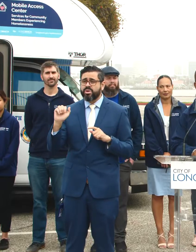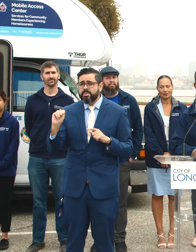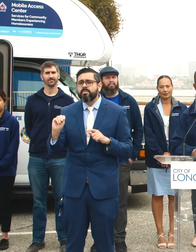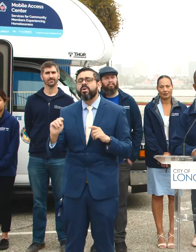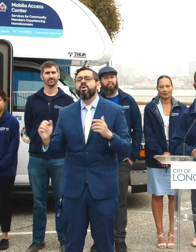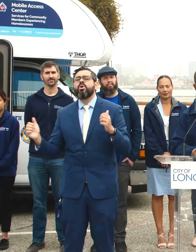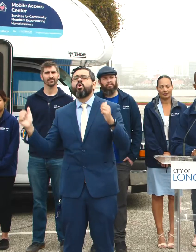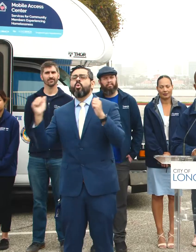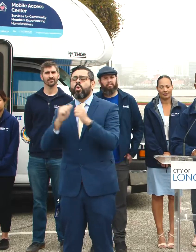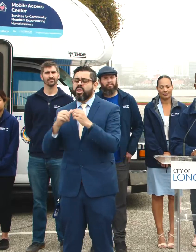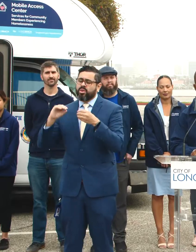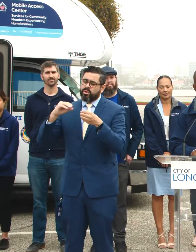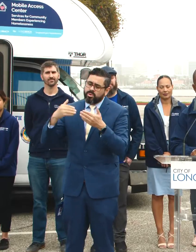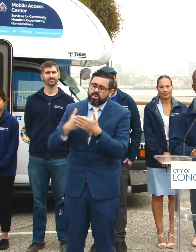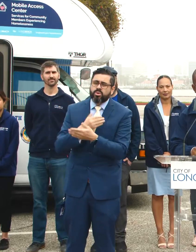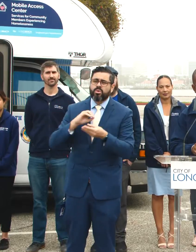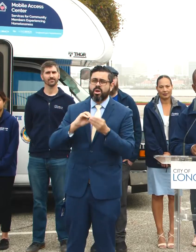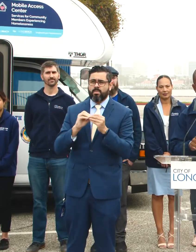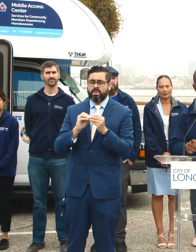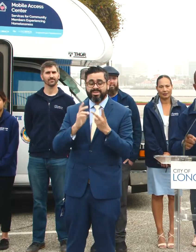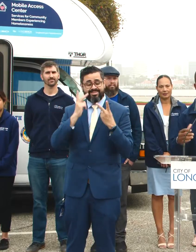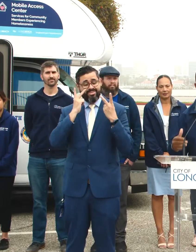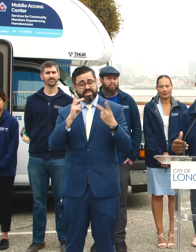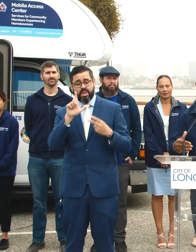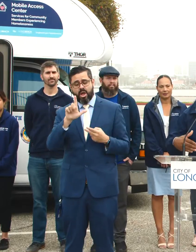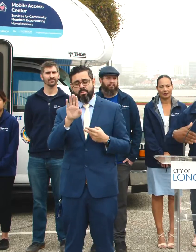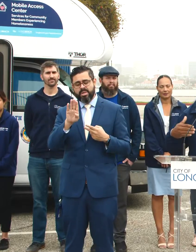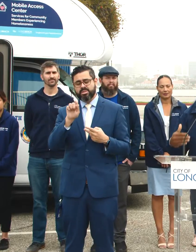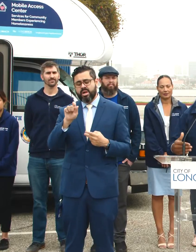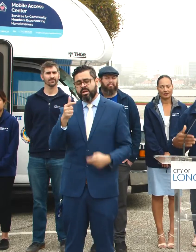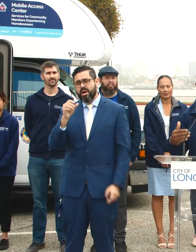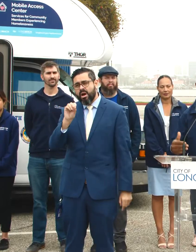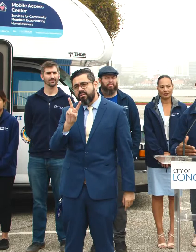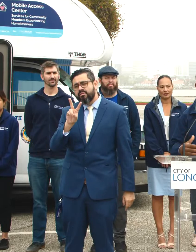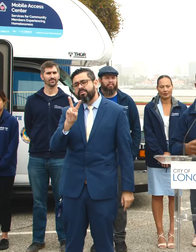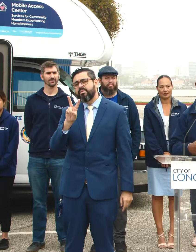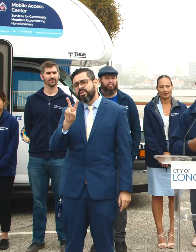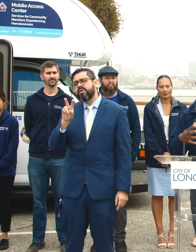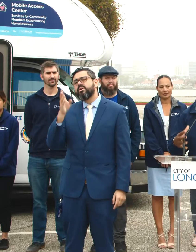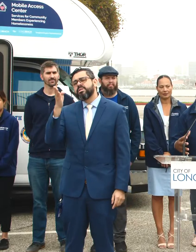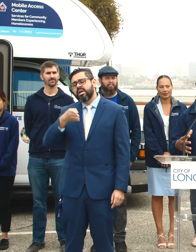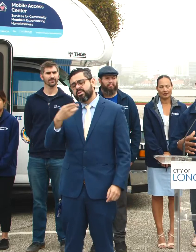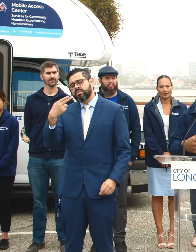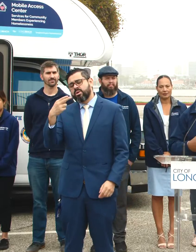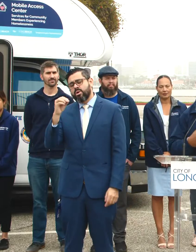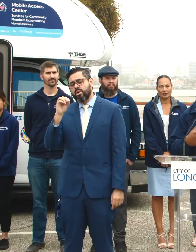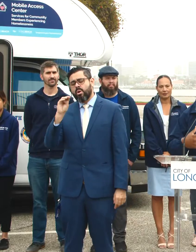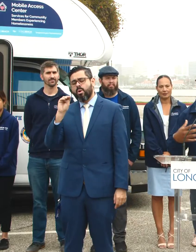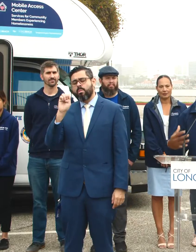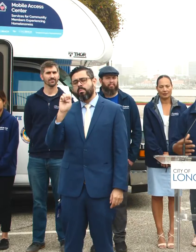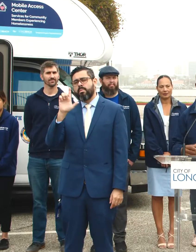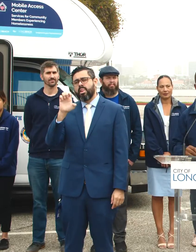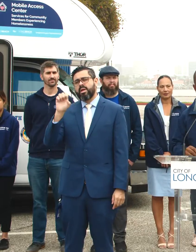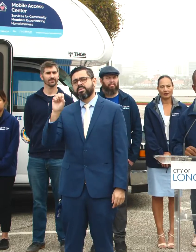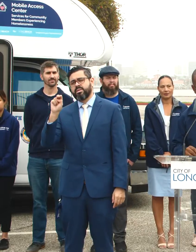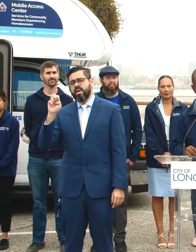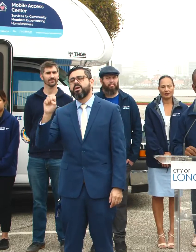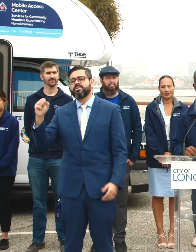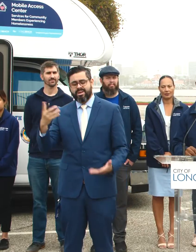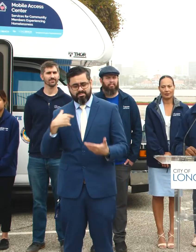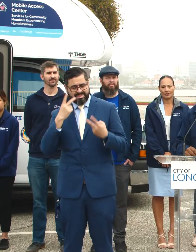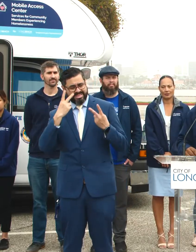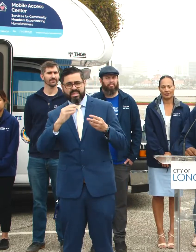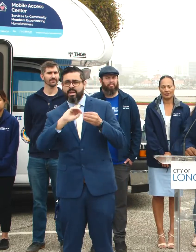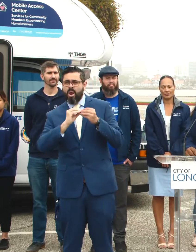with the new data that we have. And you can visit longbeach.gov/homelessness to learn more about the emergency, which builds on the work that we've been doing in recent